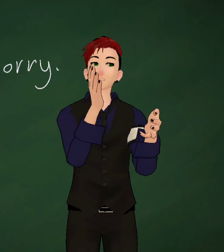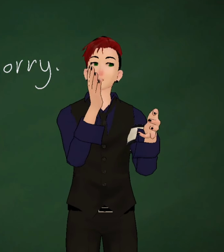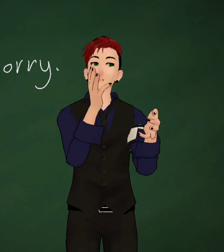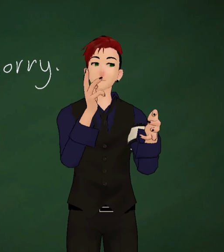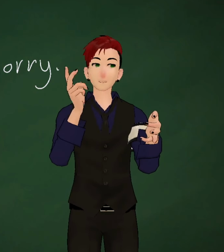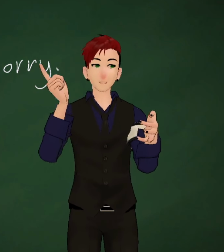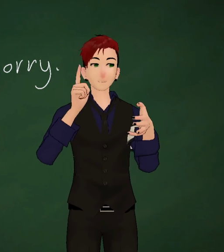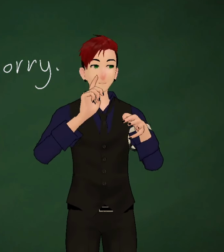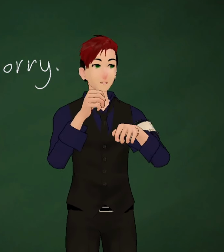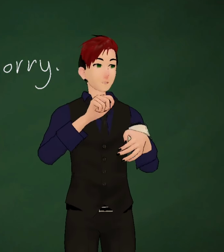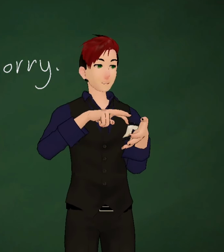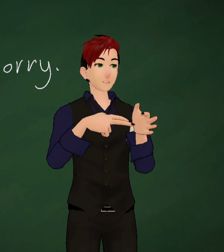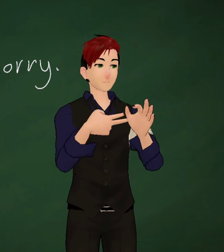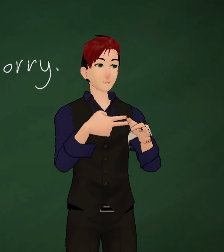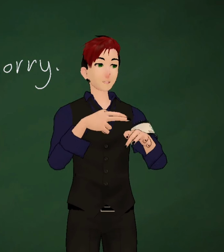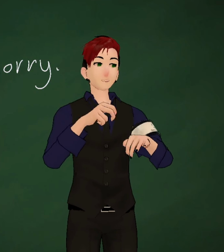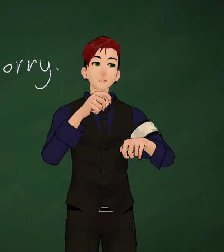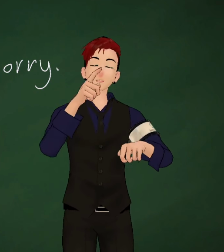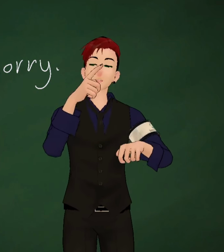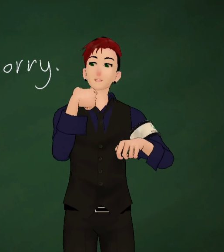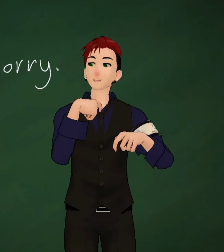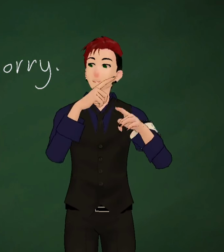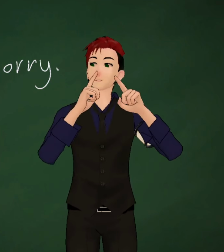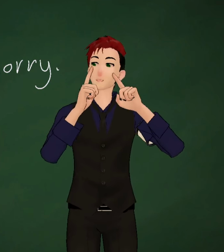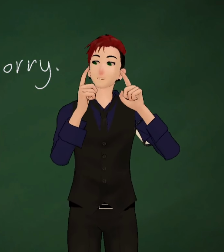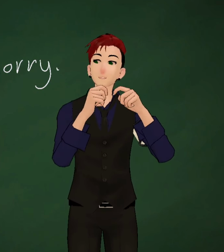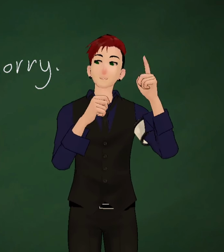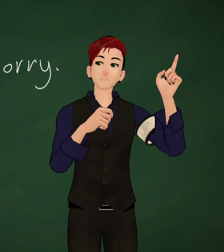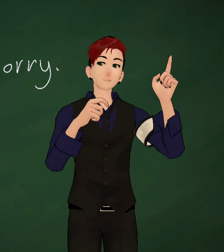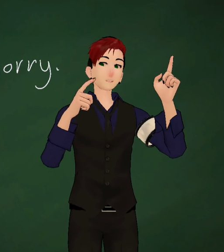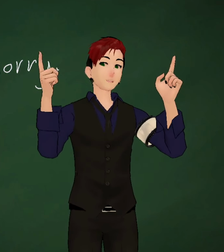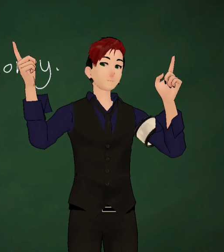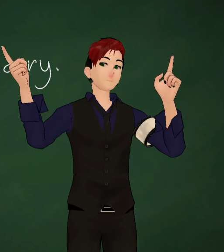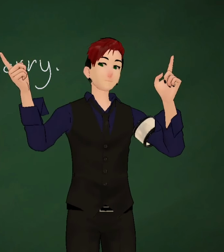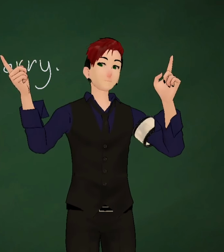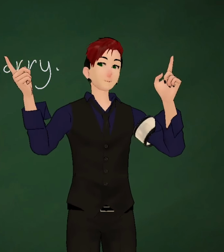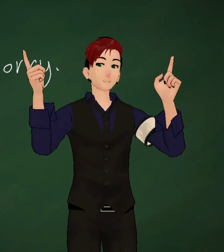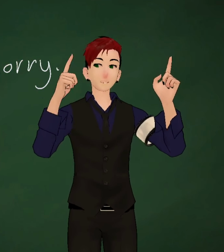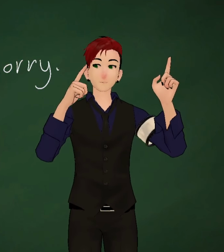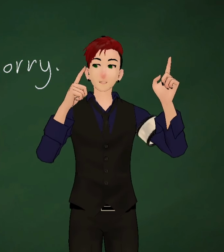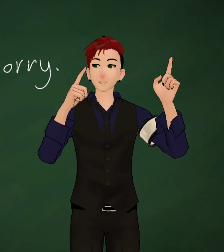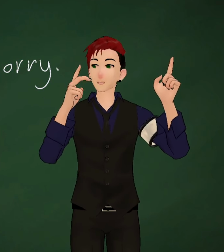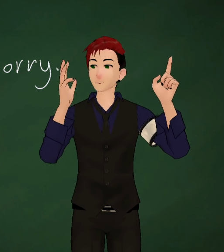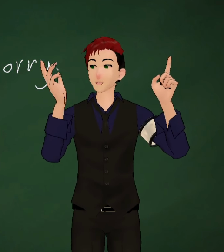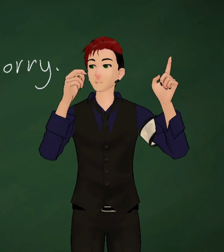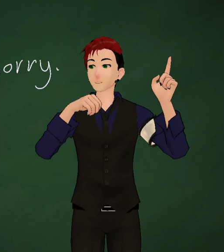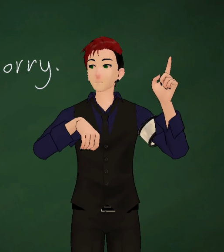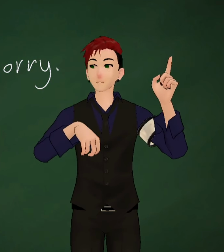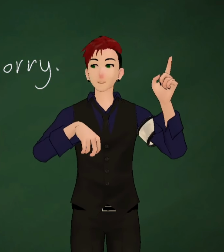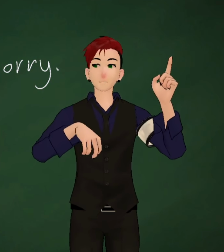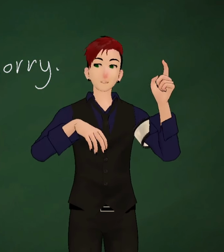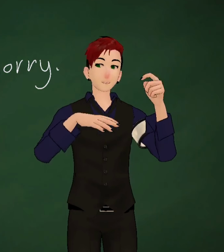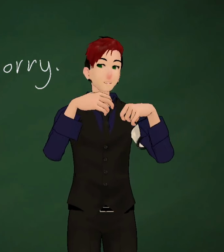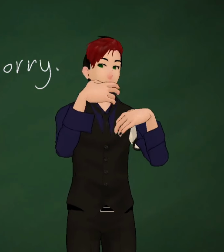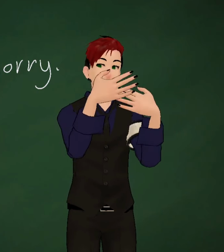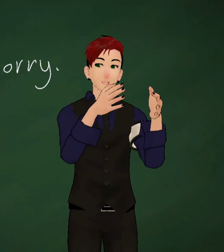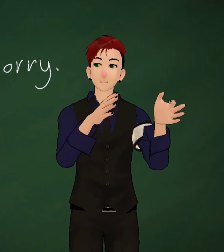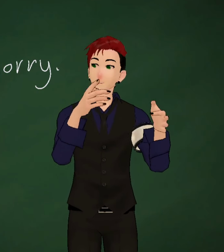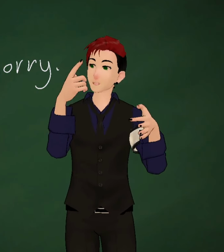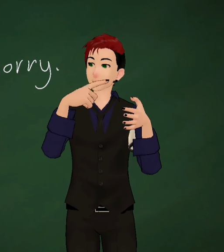So this really just means like if I'm having a conversation with somebody and somebody else comes up and they missed it and like we're already talking, they're